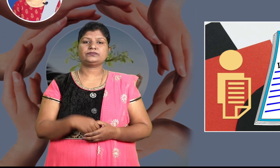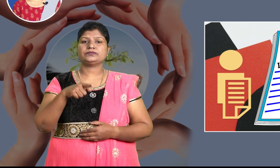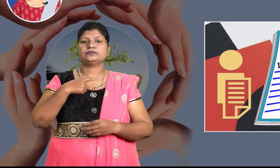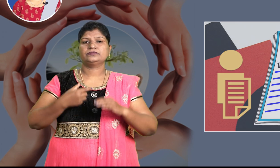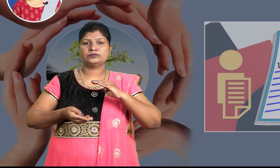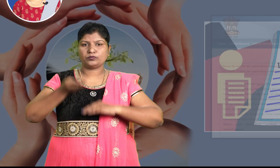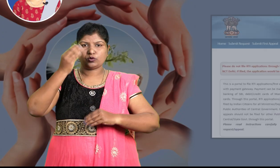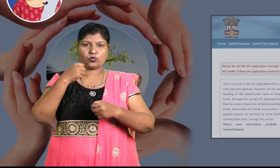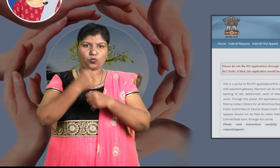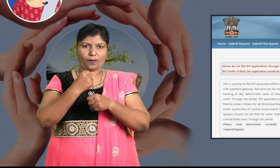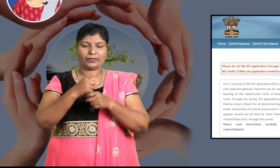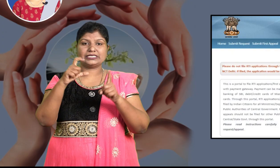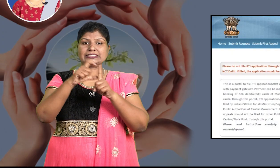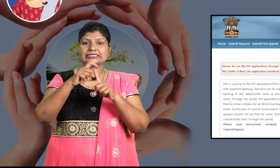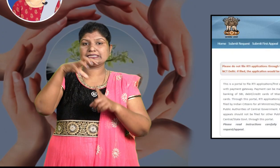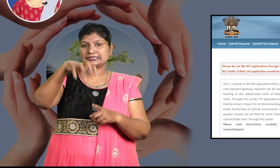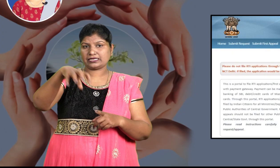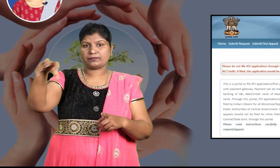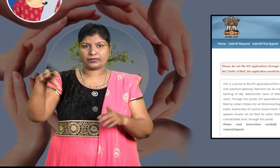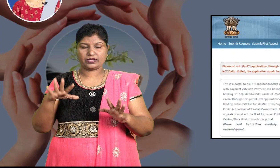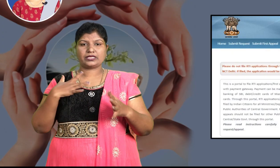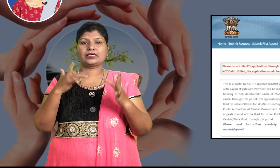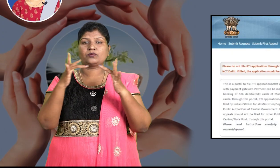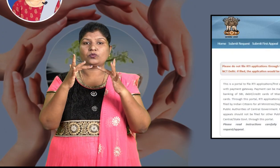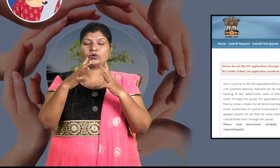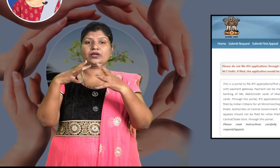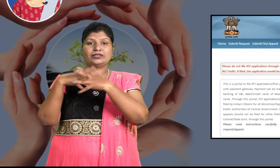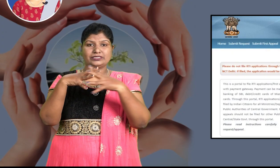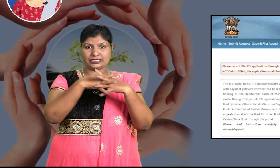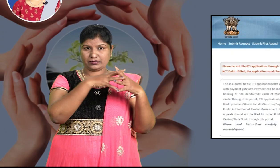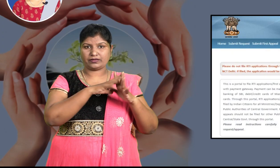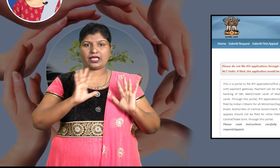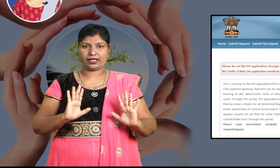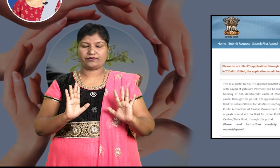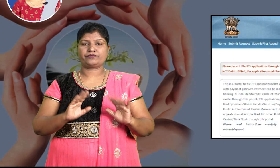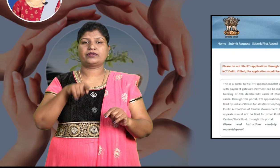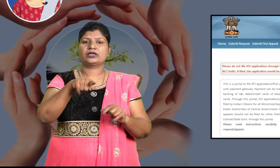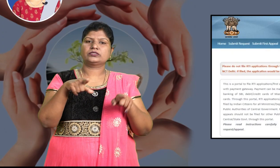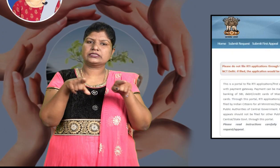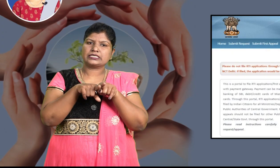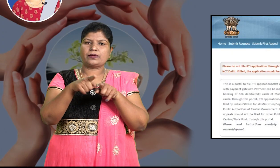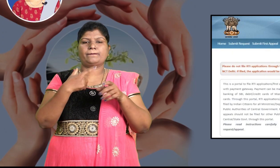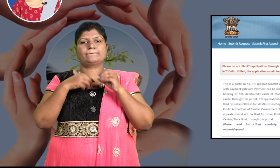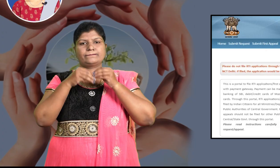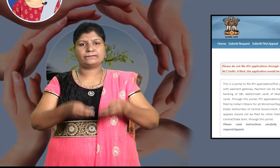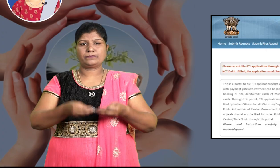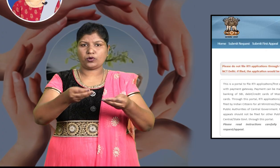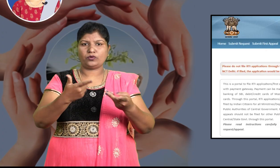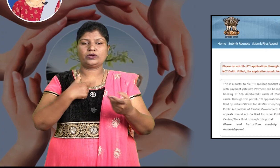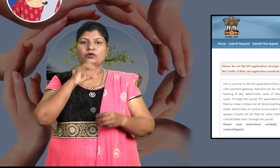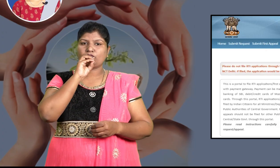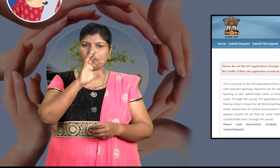Most government department websites also provide information